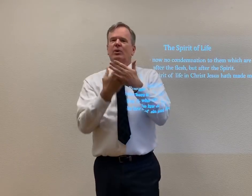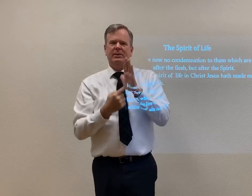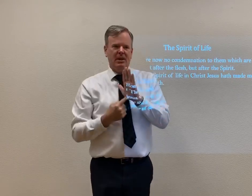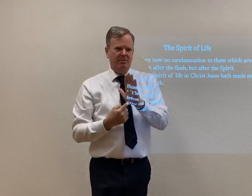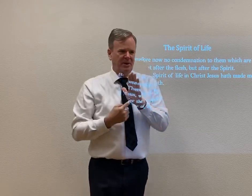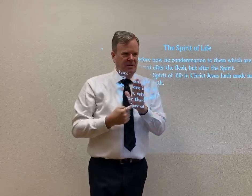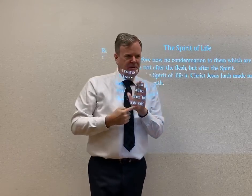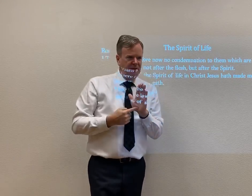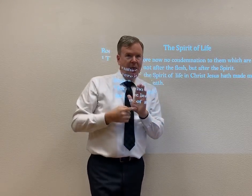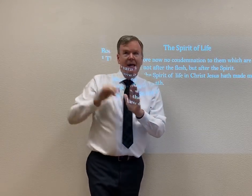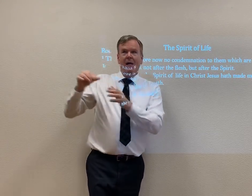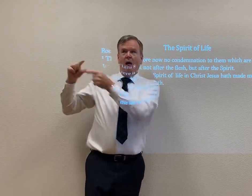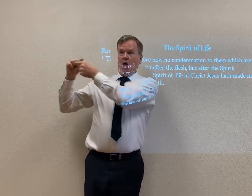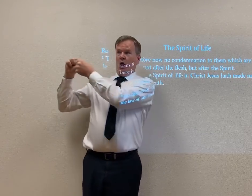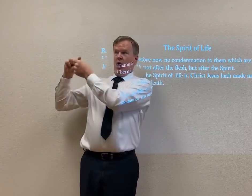So I'll give you a good example.